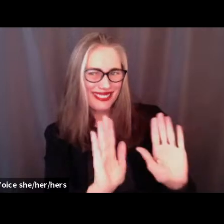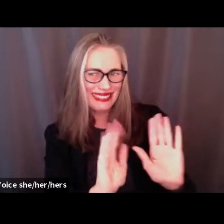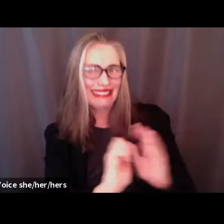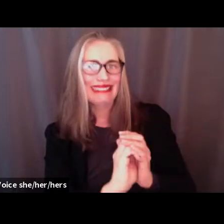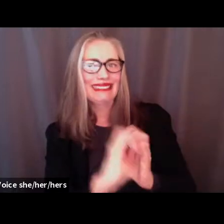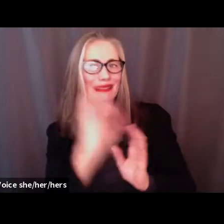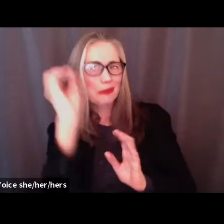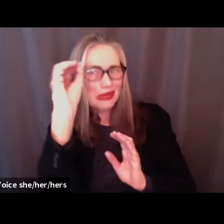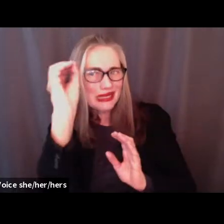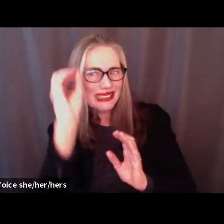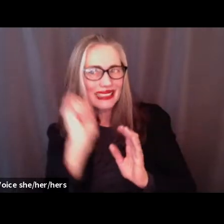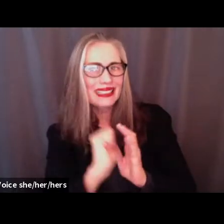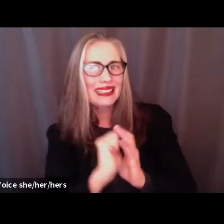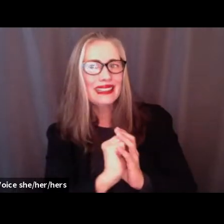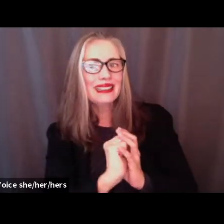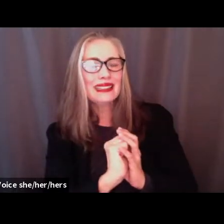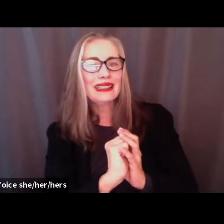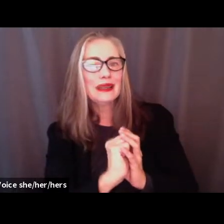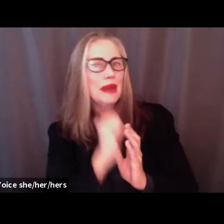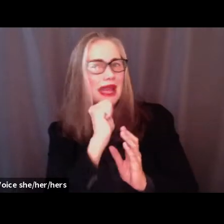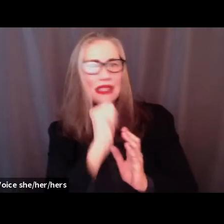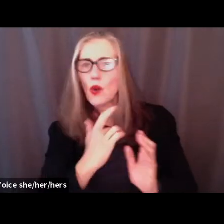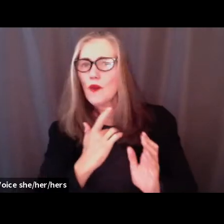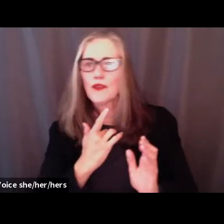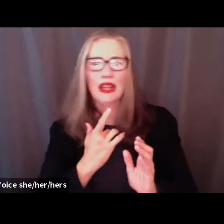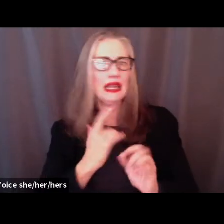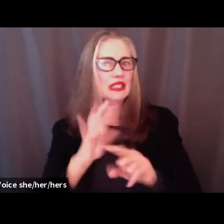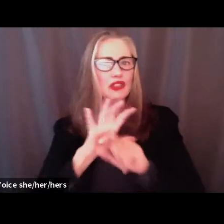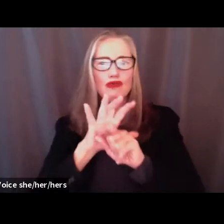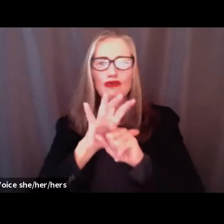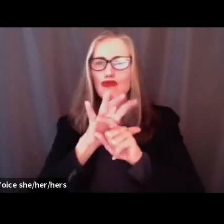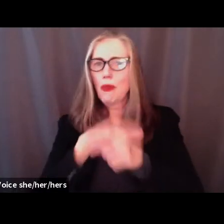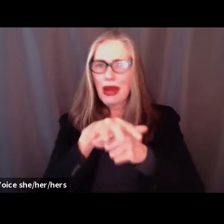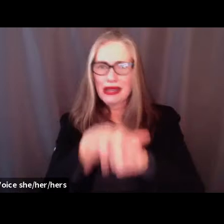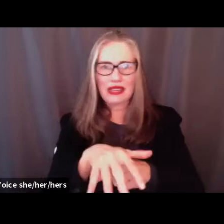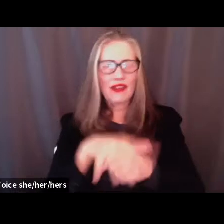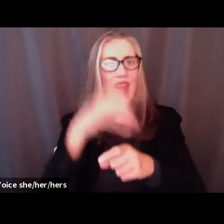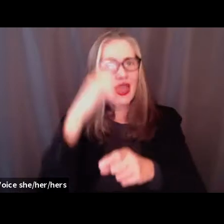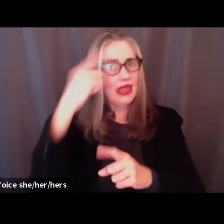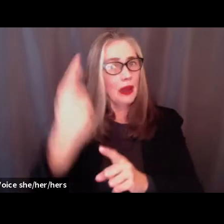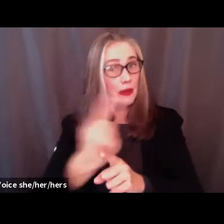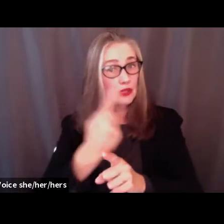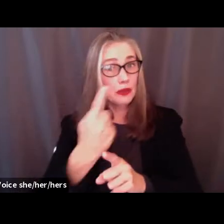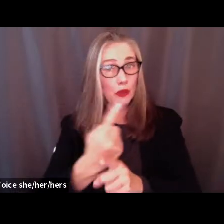obviously I do not feel that it's repressive. I feel that's entirely appropriate.